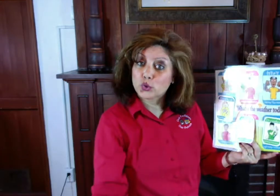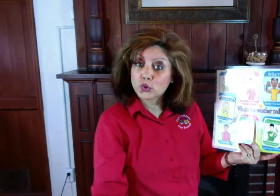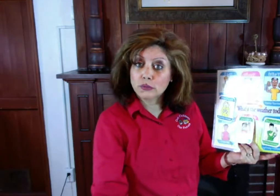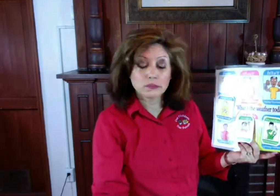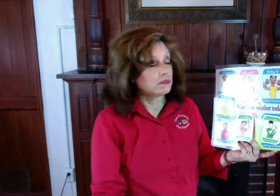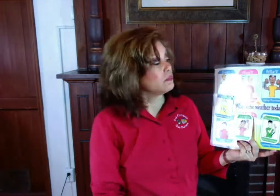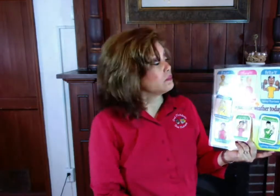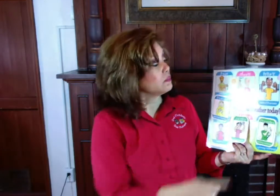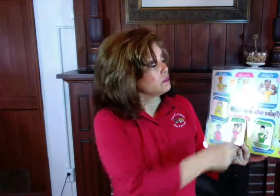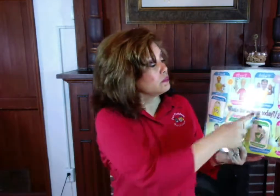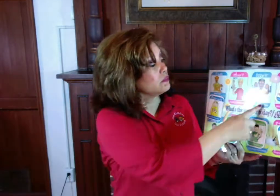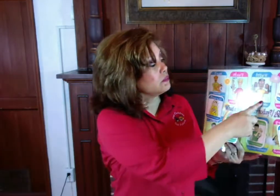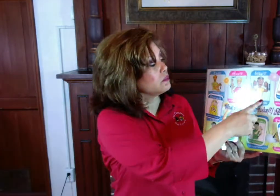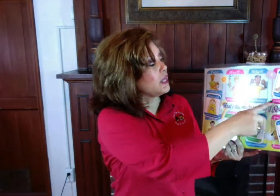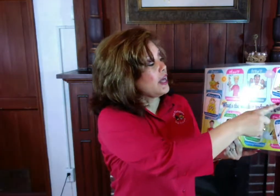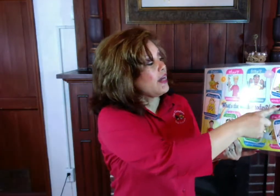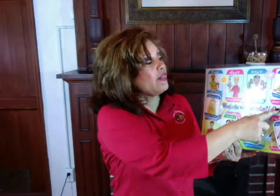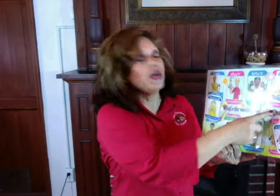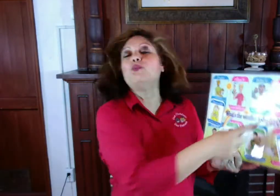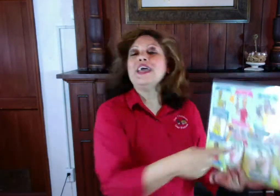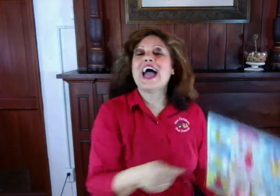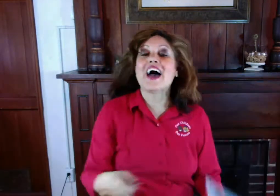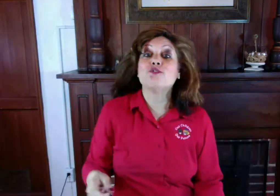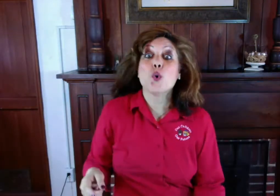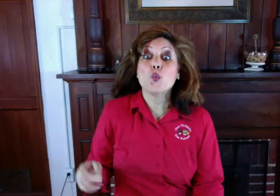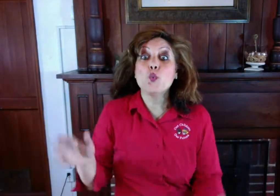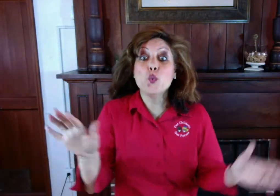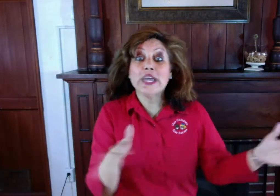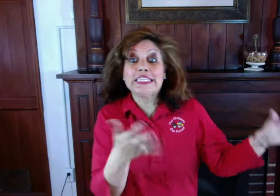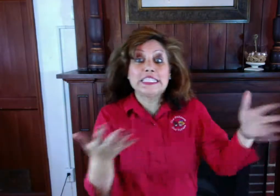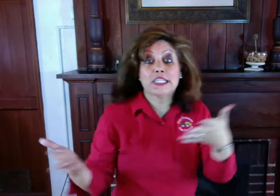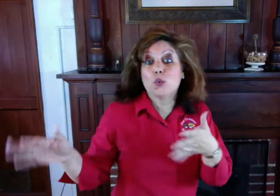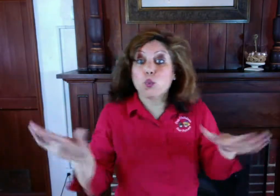Lluvioso. Then we have windy.